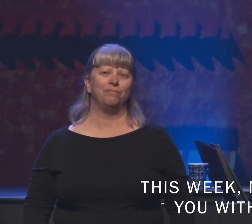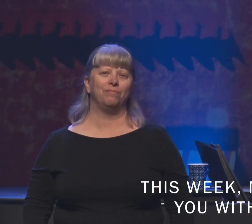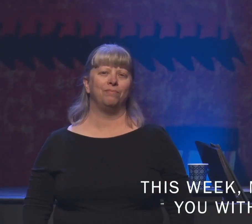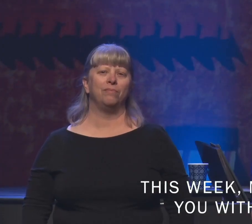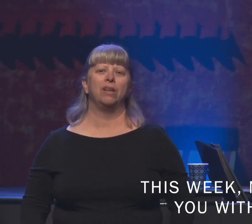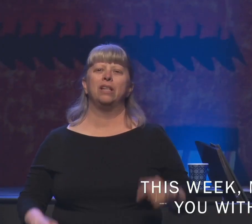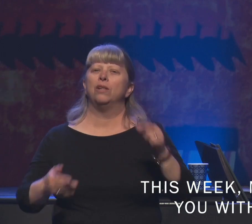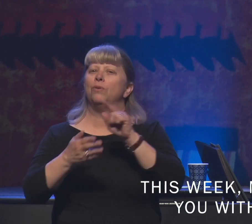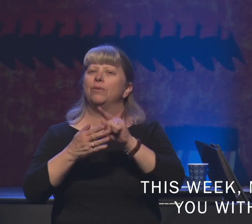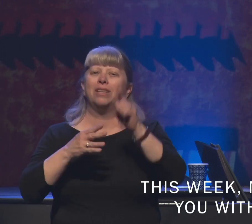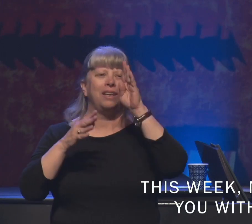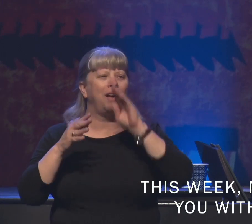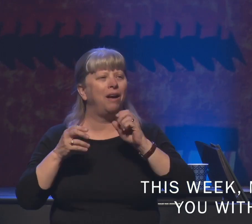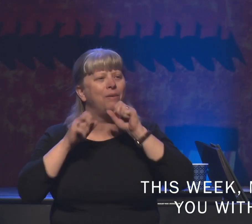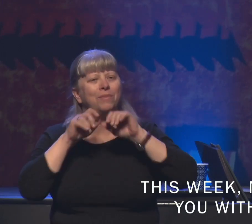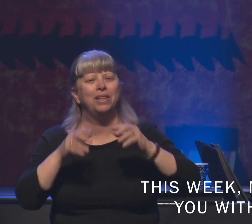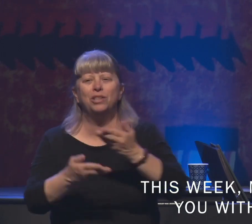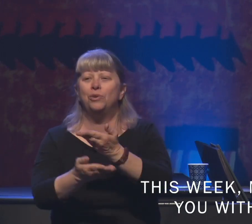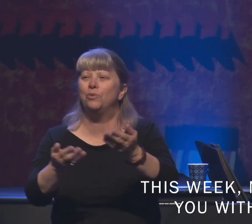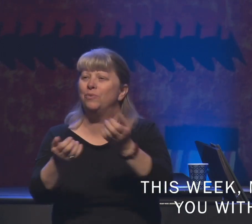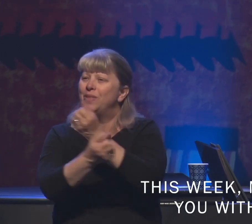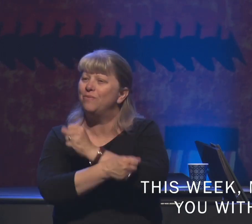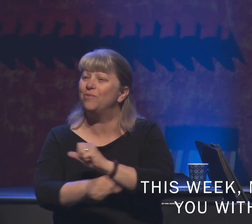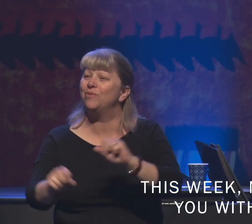So this week, may God bless you with freedom.